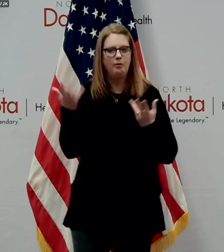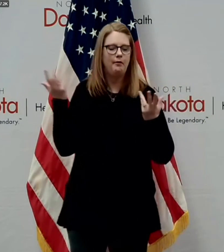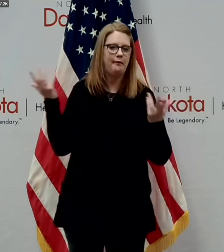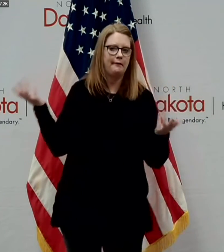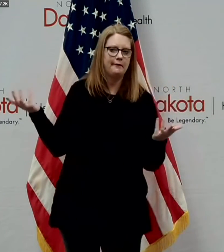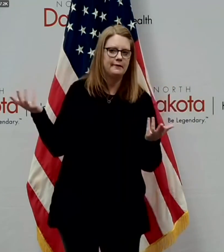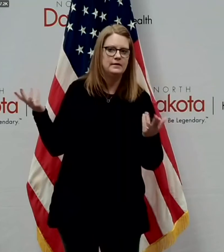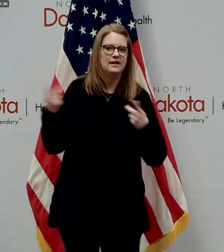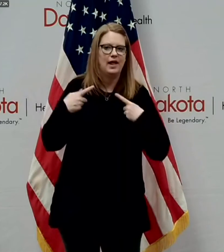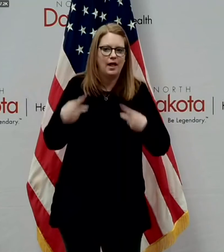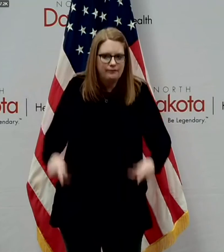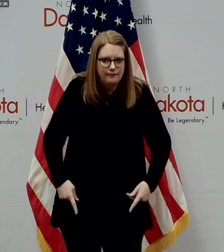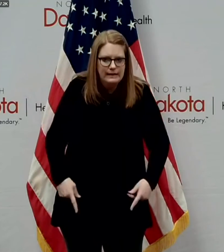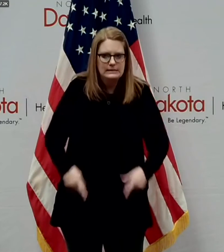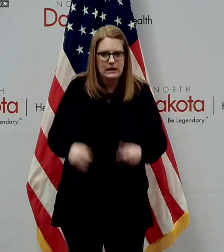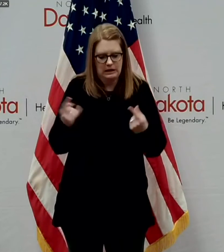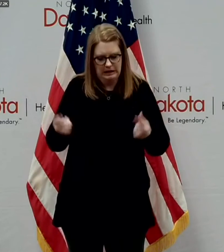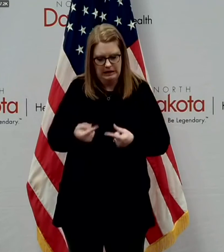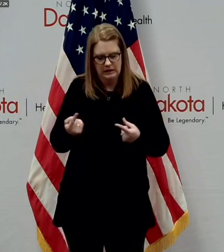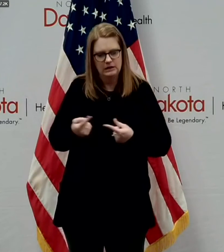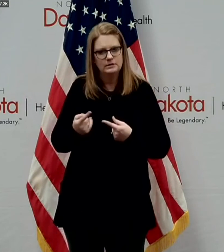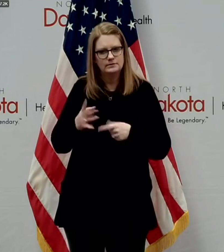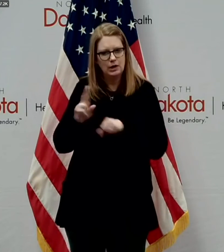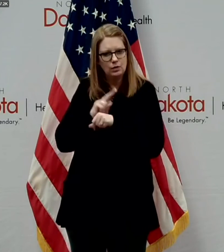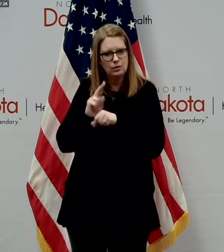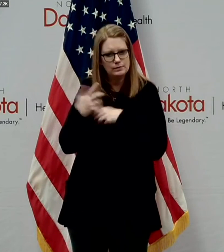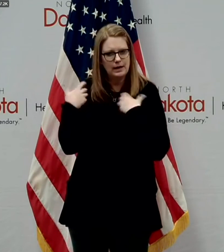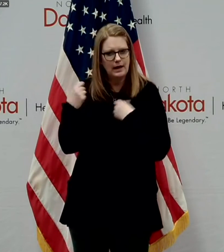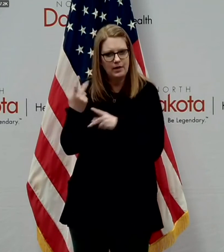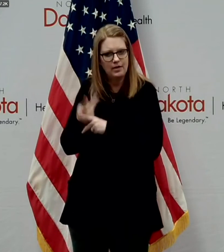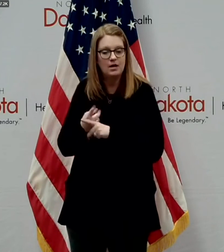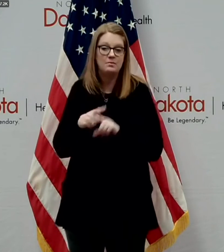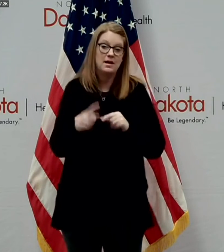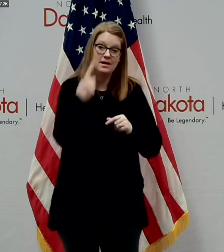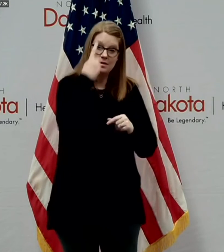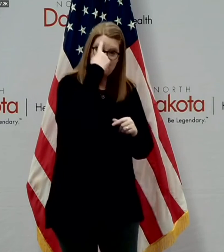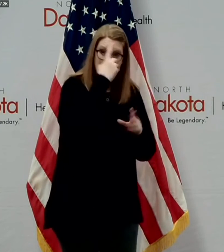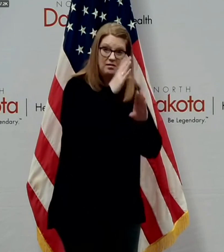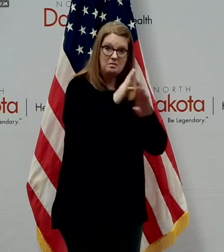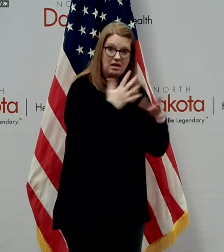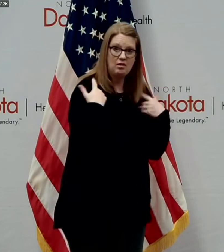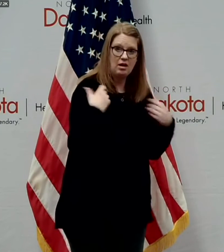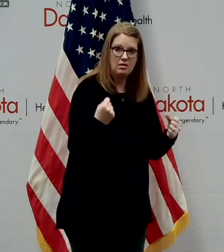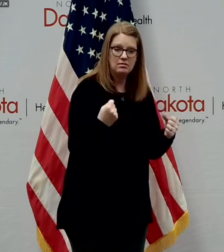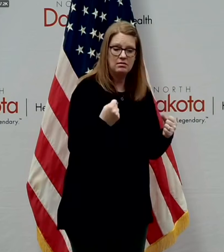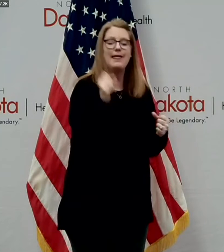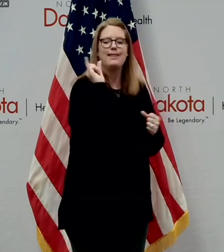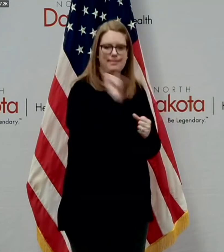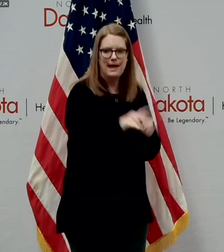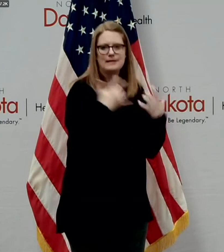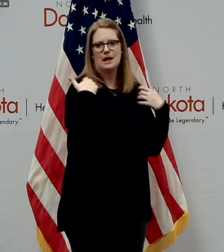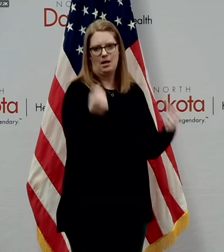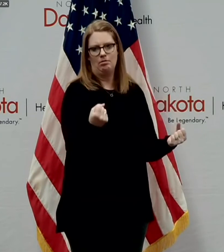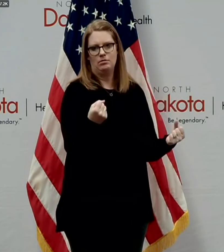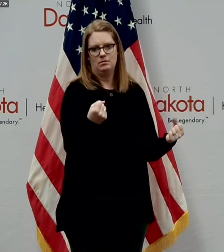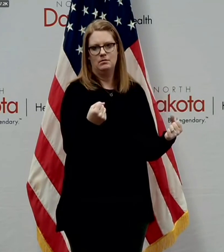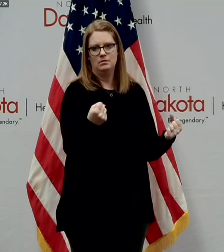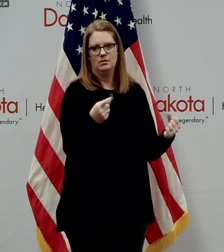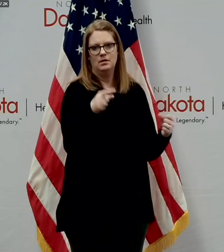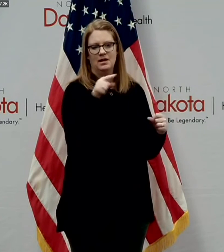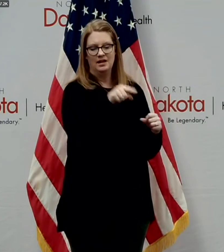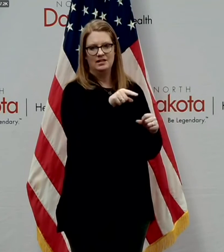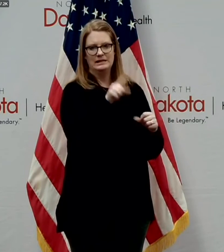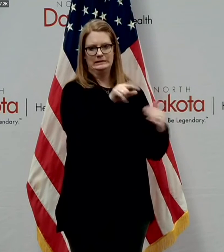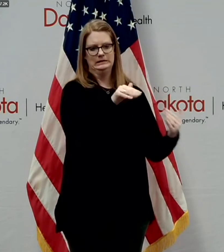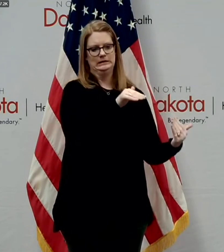of physical illness, that's when you use the healthcare system, but mental and behavioral health is also health. We need to start thinking about it on equal